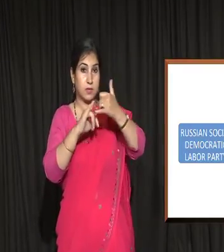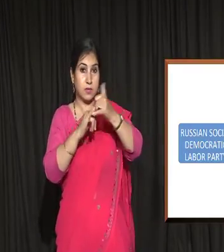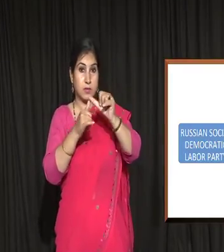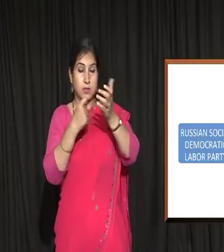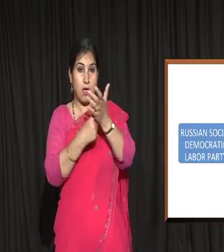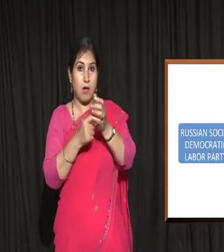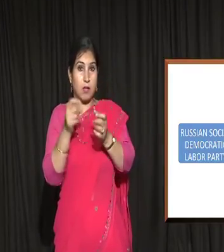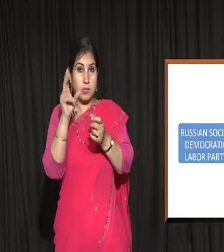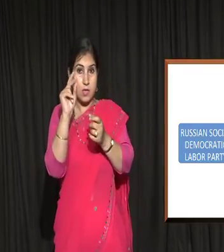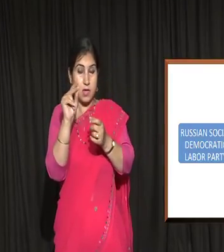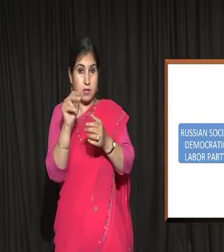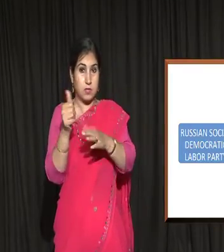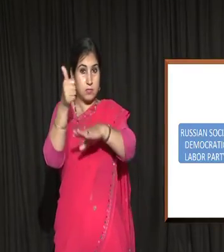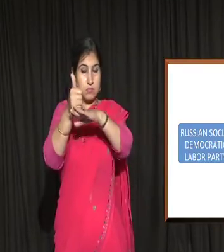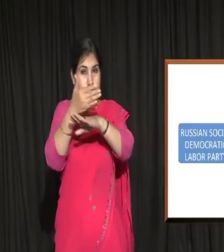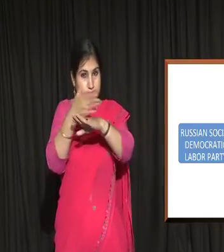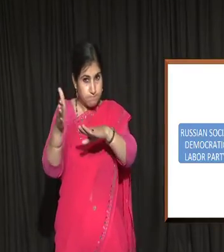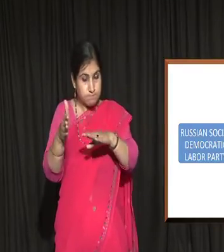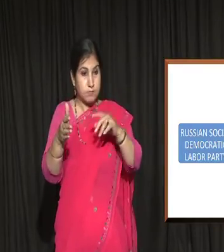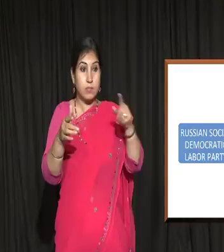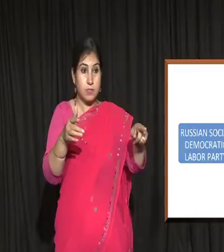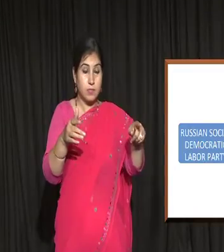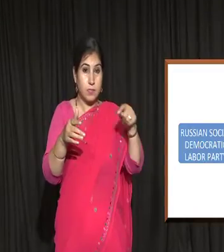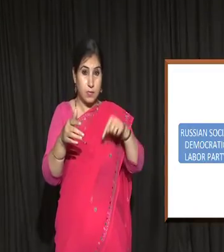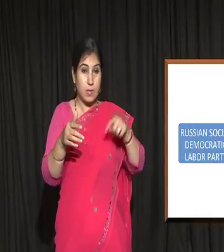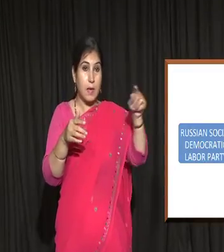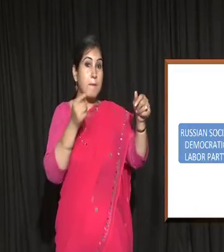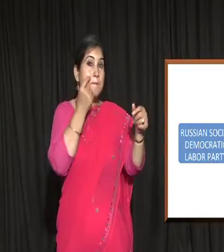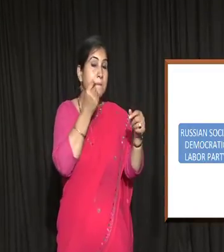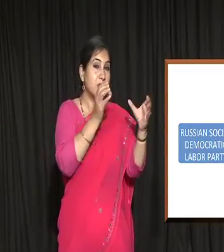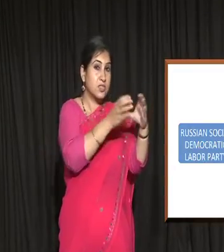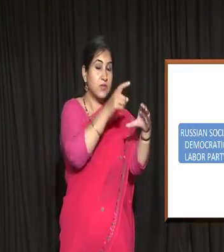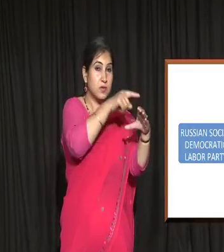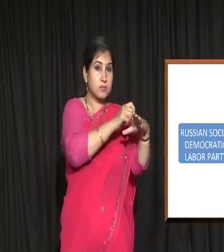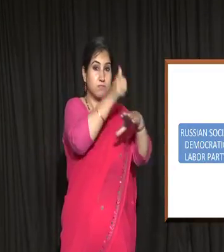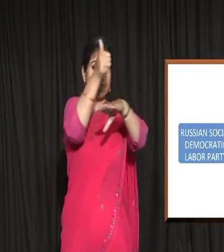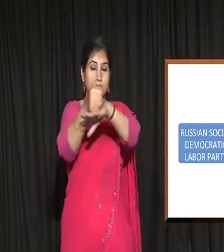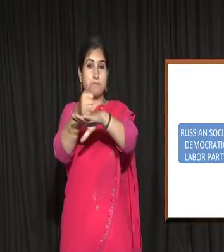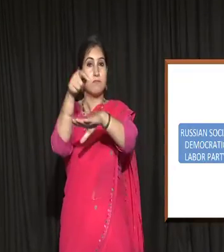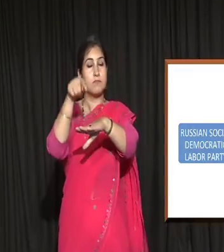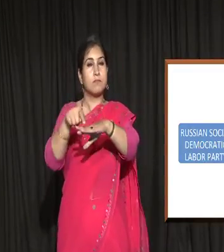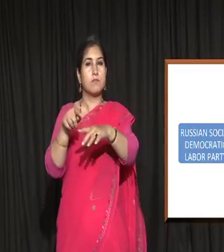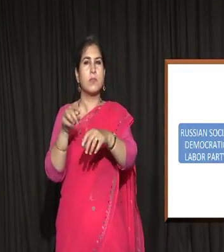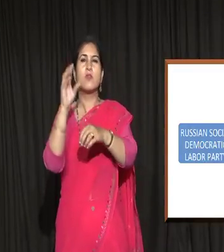II, and the Menshevik Party formed the temporary government.